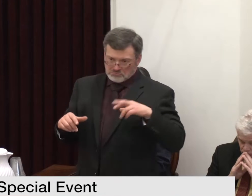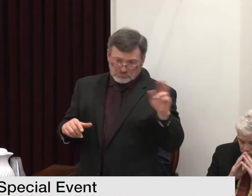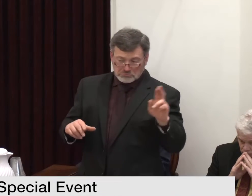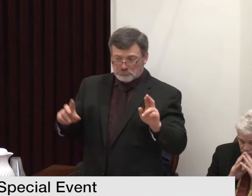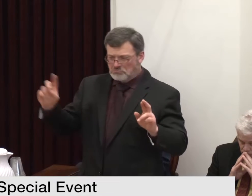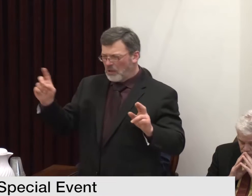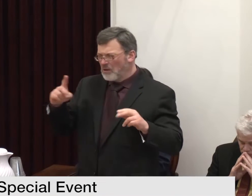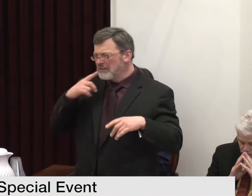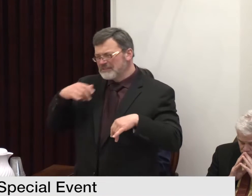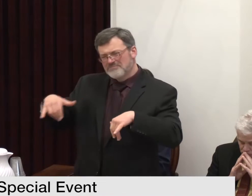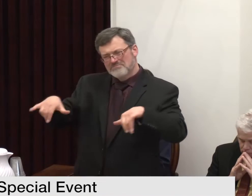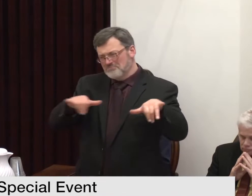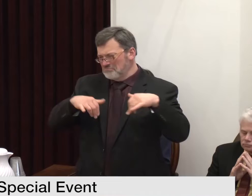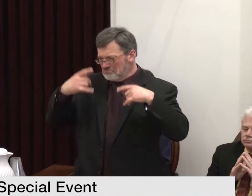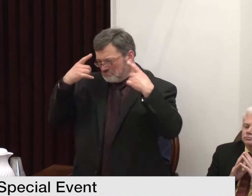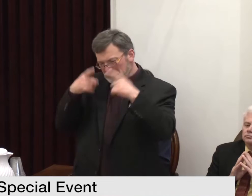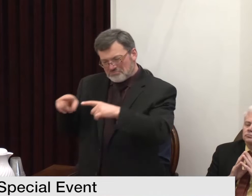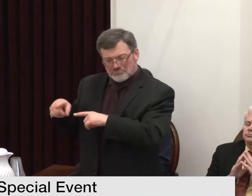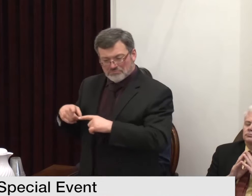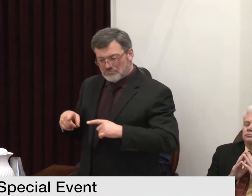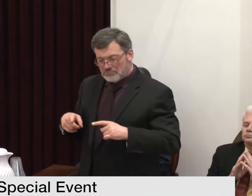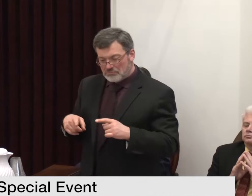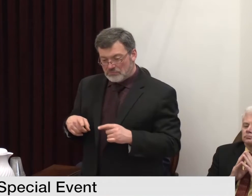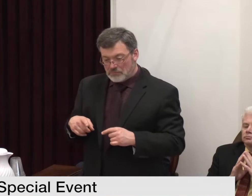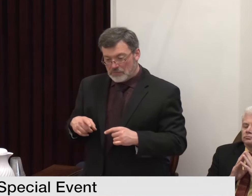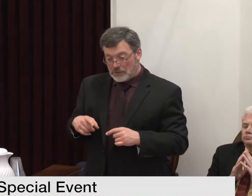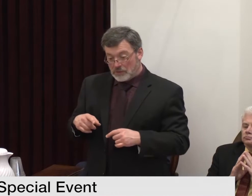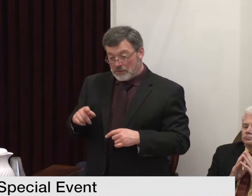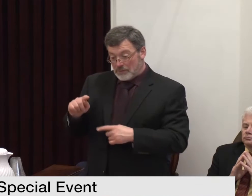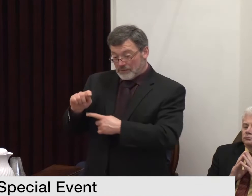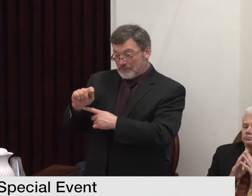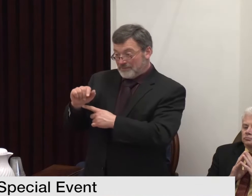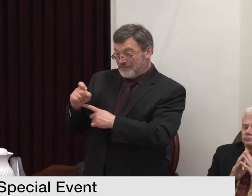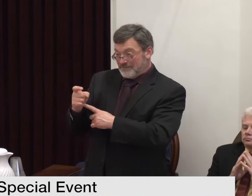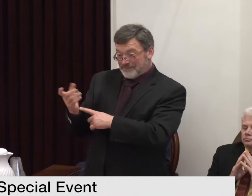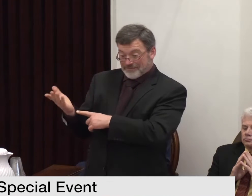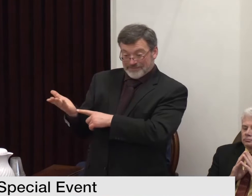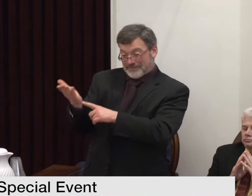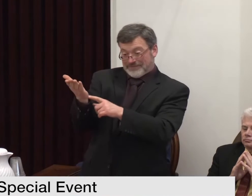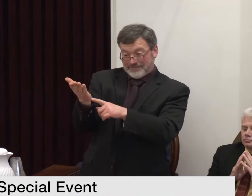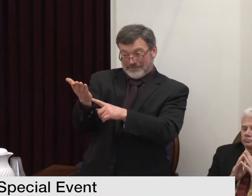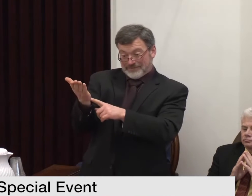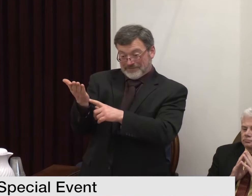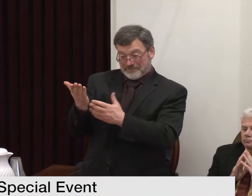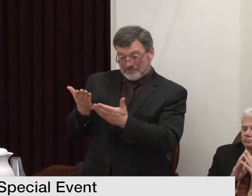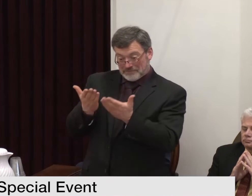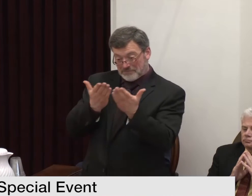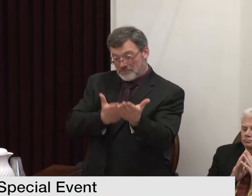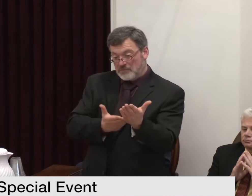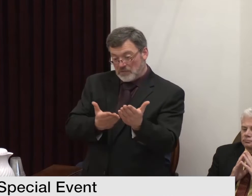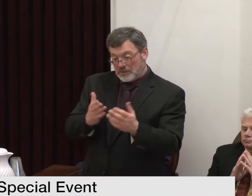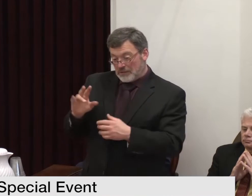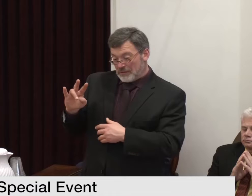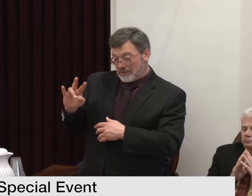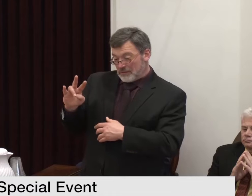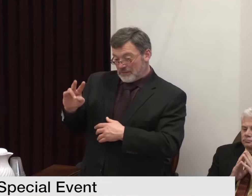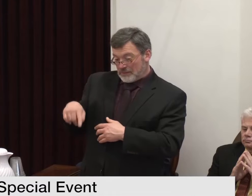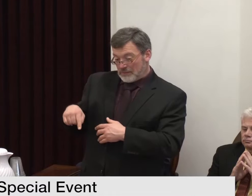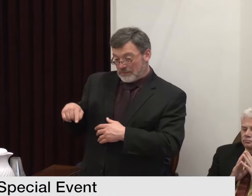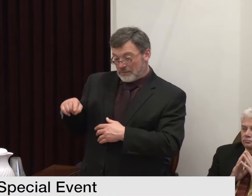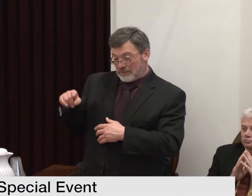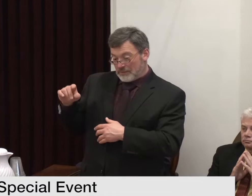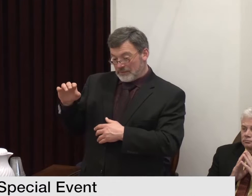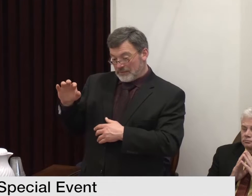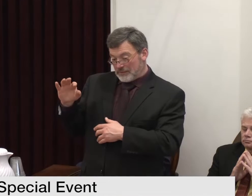tax proposals in H-719. This will turn abandoned or rundown properties back into good homes for low and middle